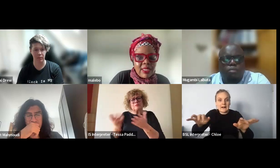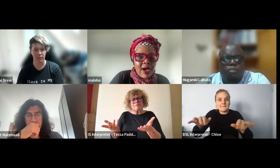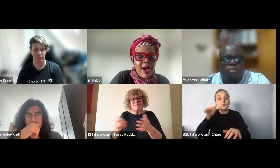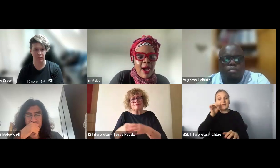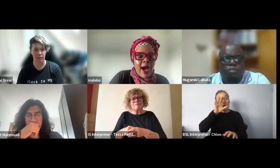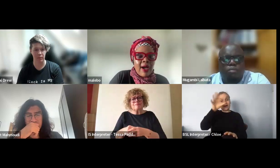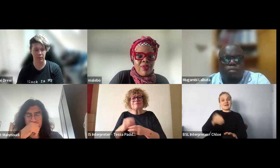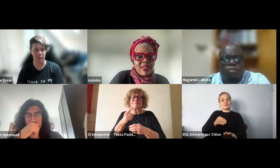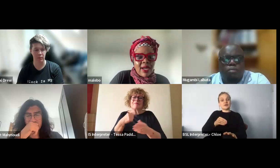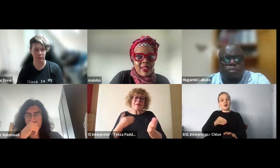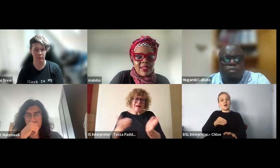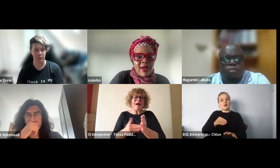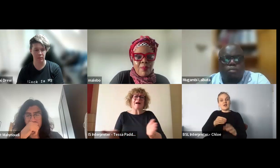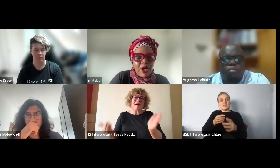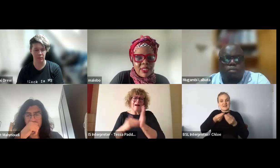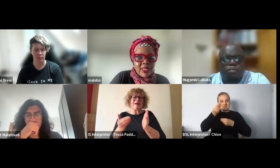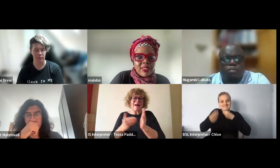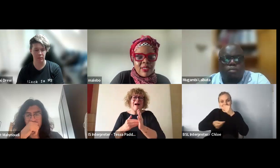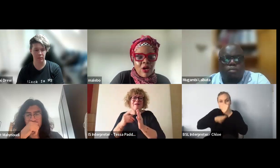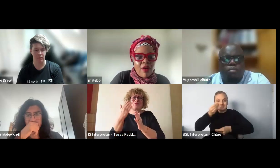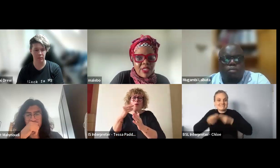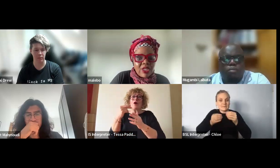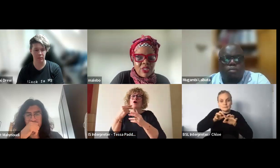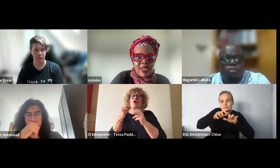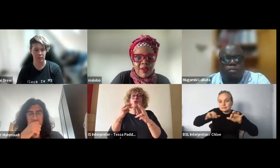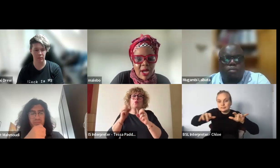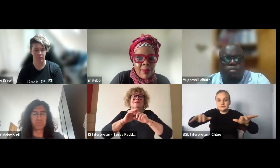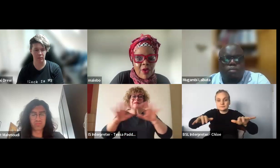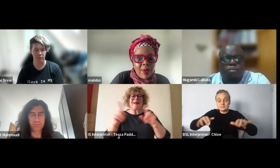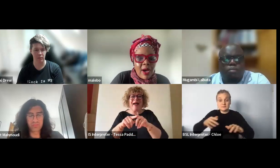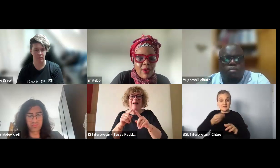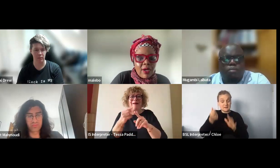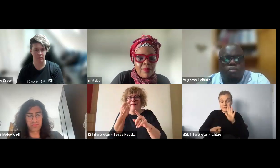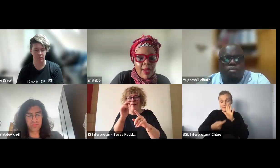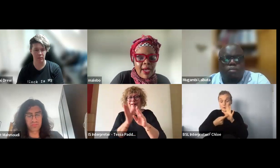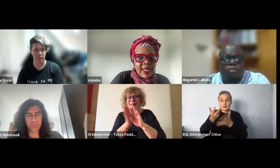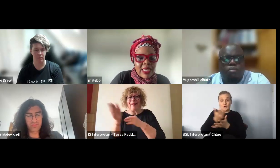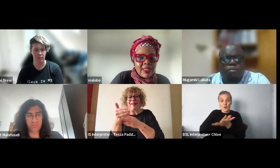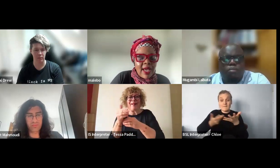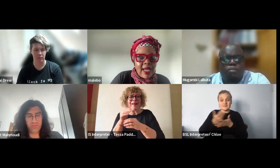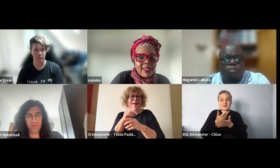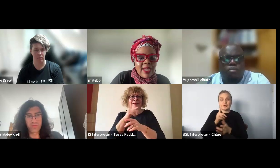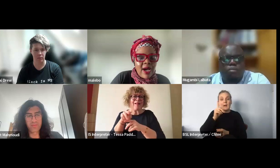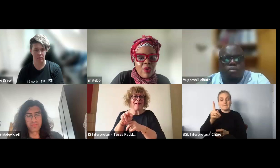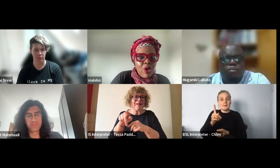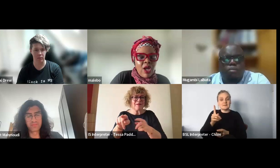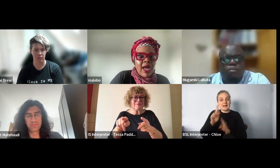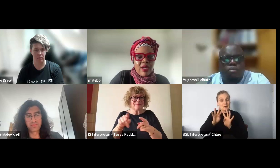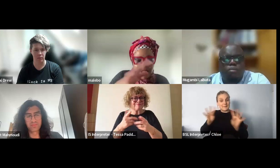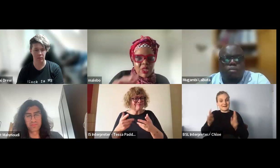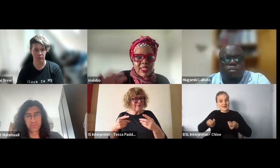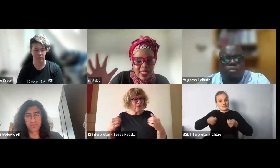in the media. These are pertinent conversations that have come up from our panelists, and